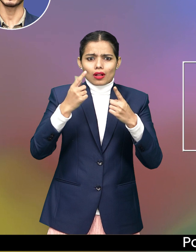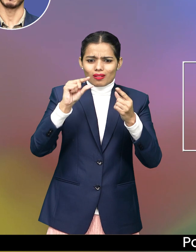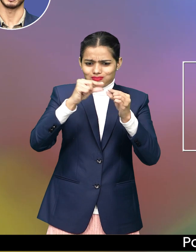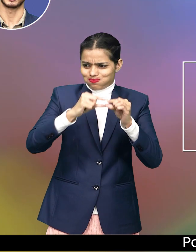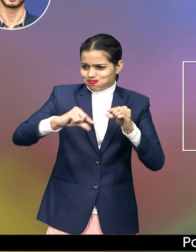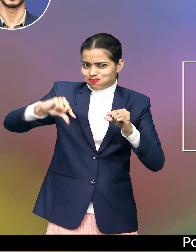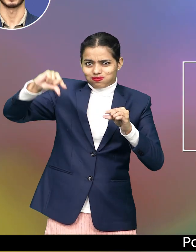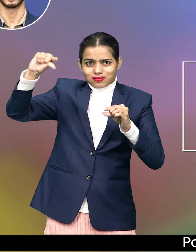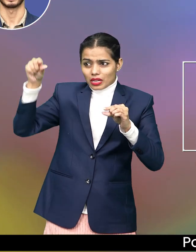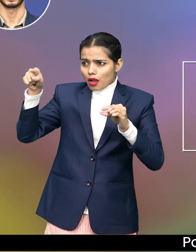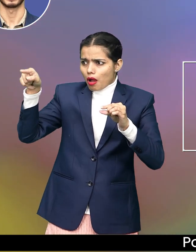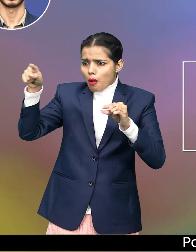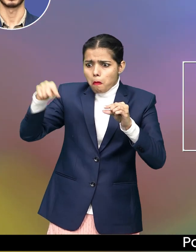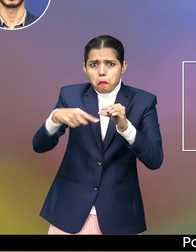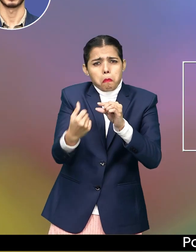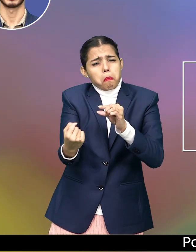potential difference,